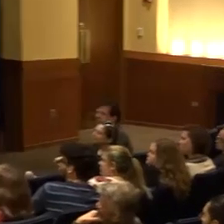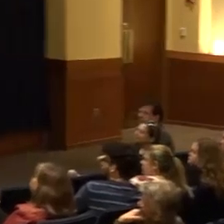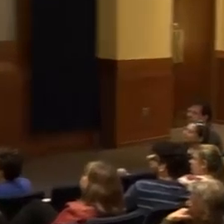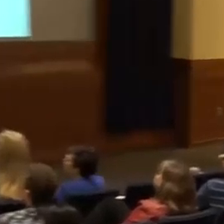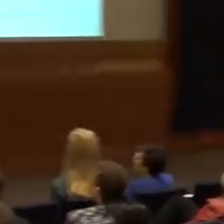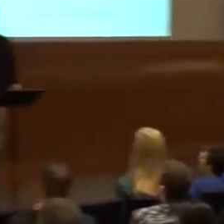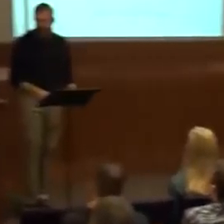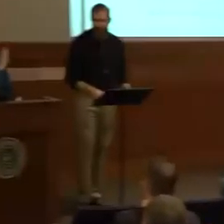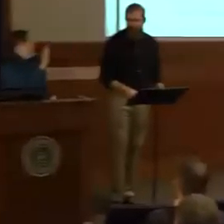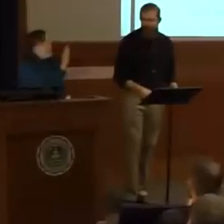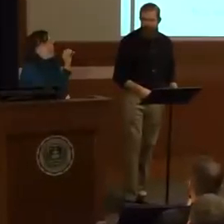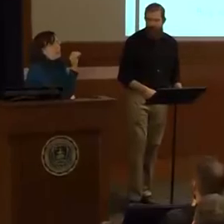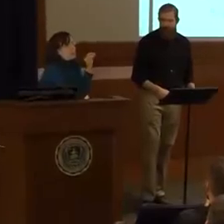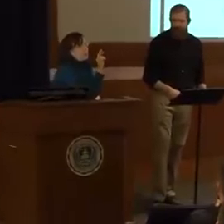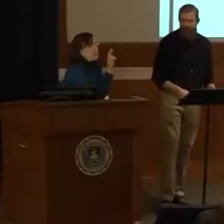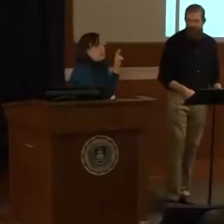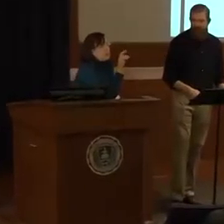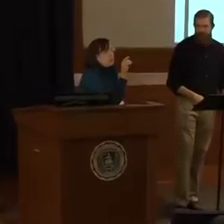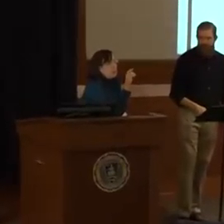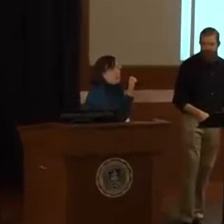In France, in